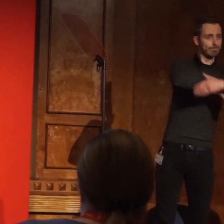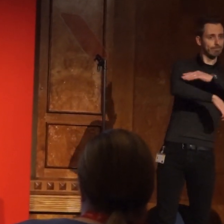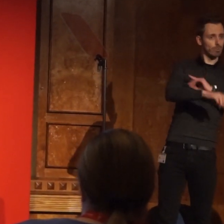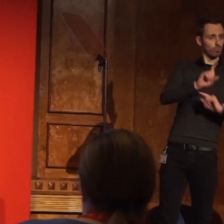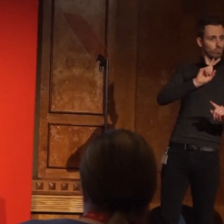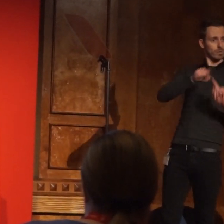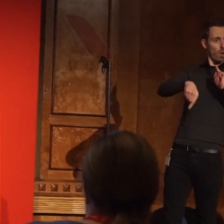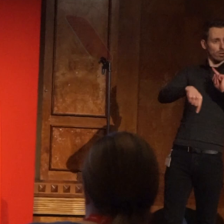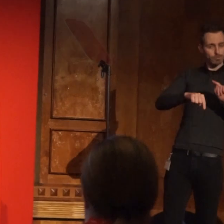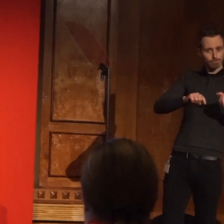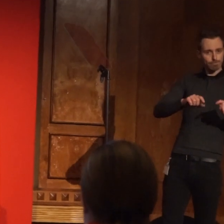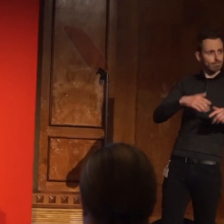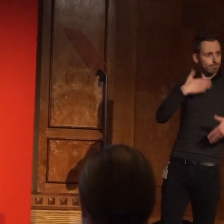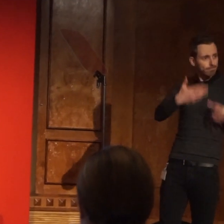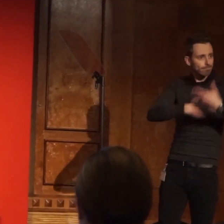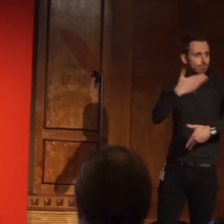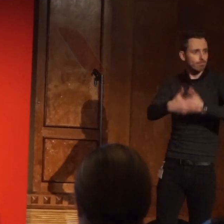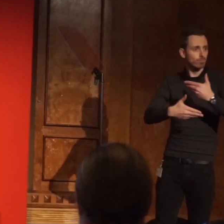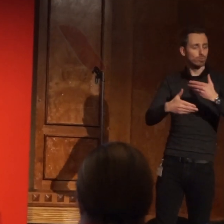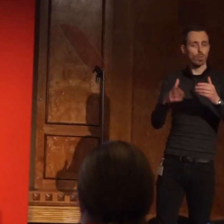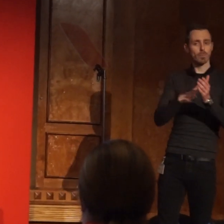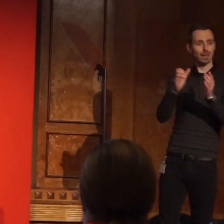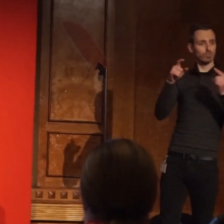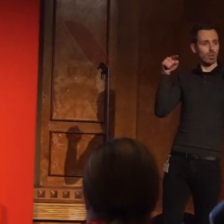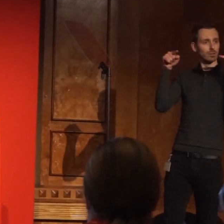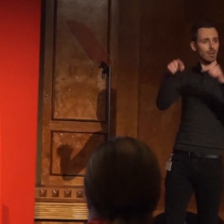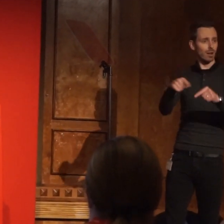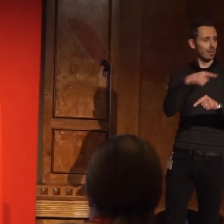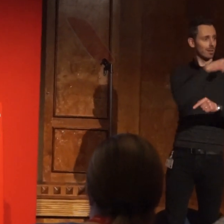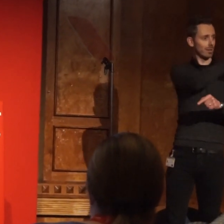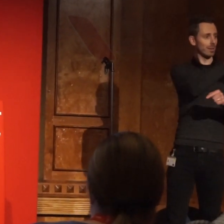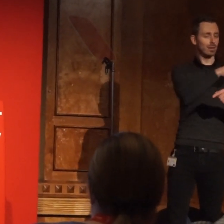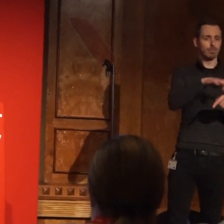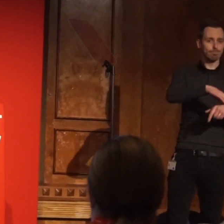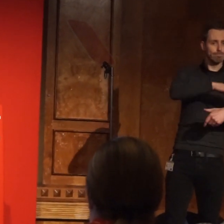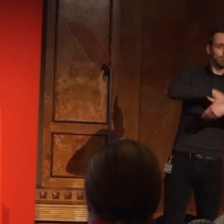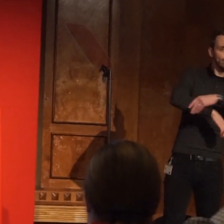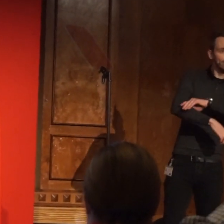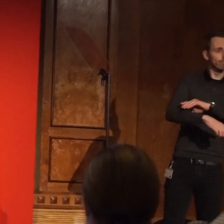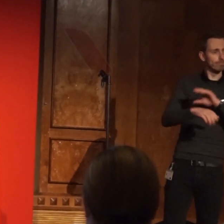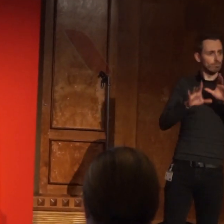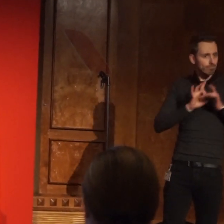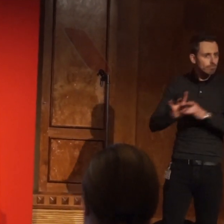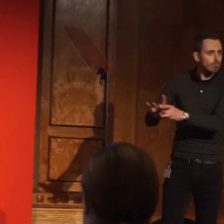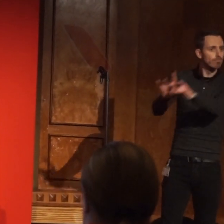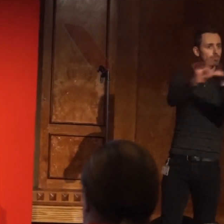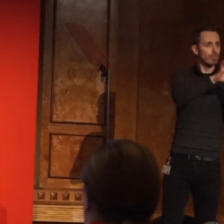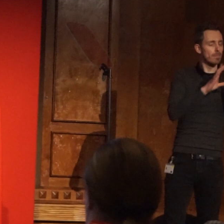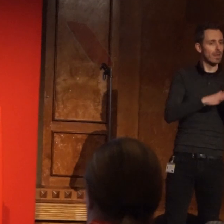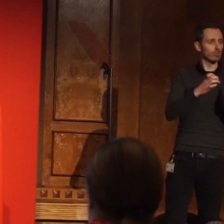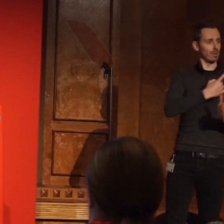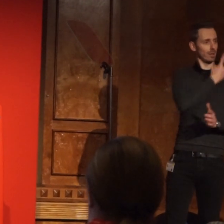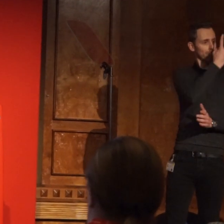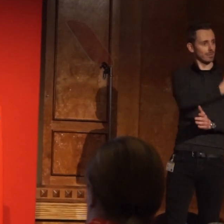standing up and helping to bring together the city to which he'd only just been elected